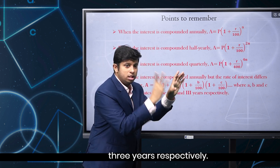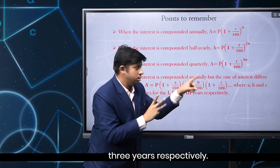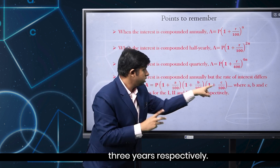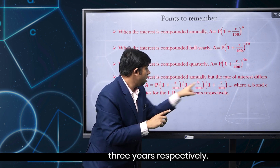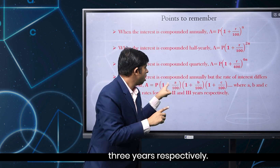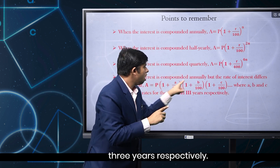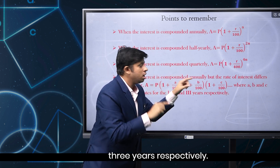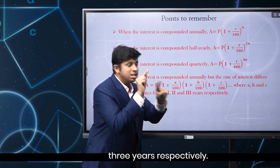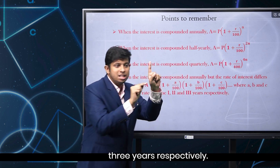respectively.